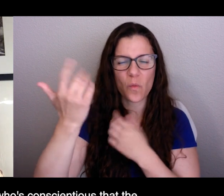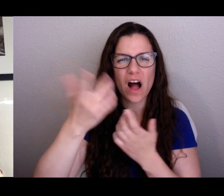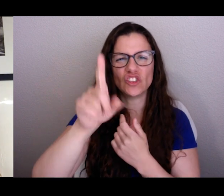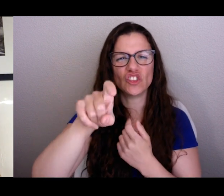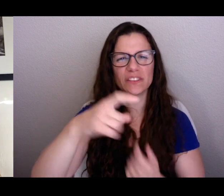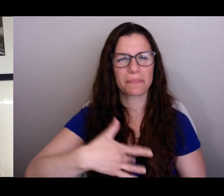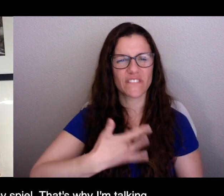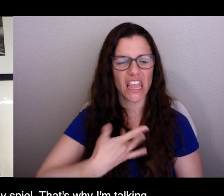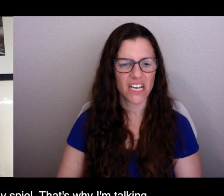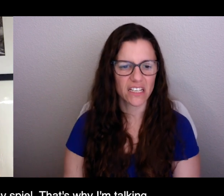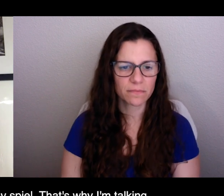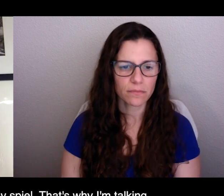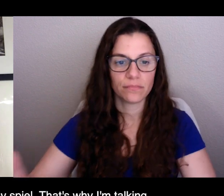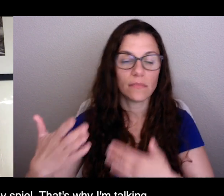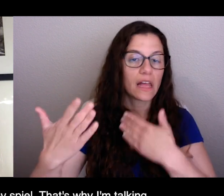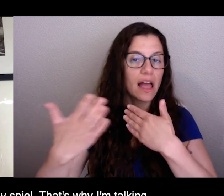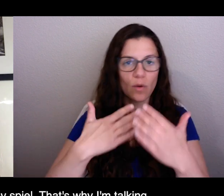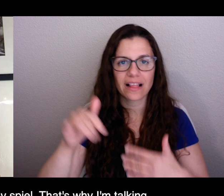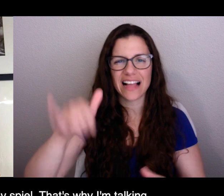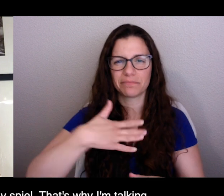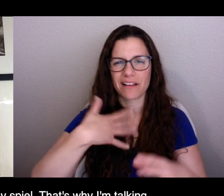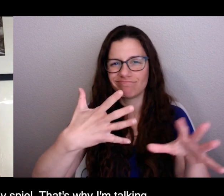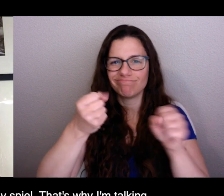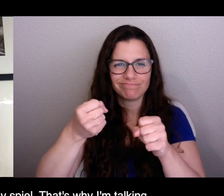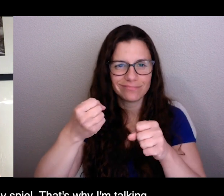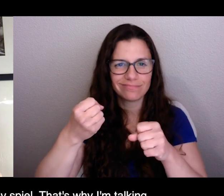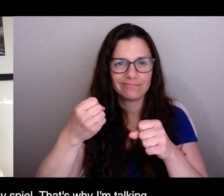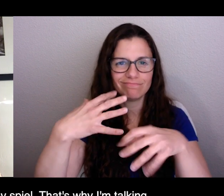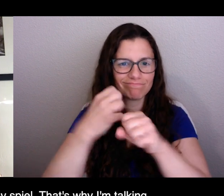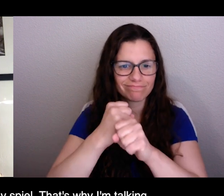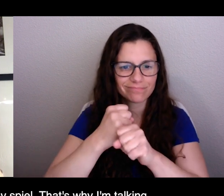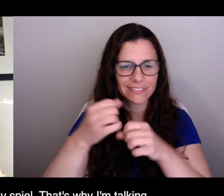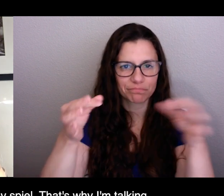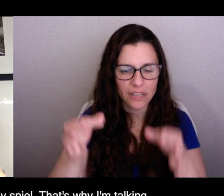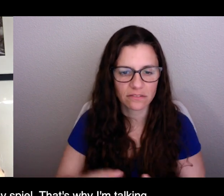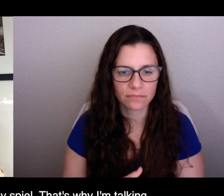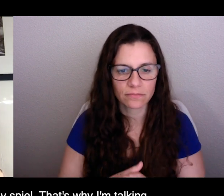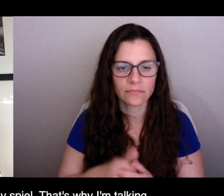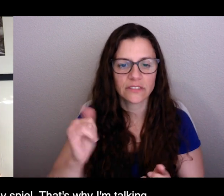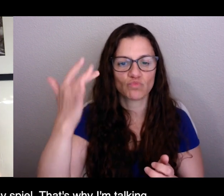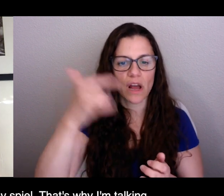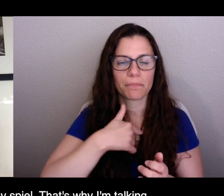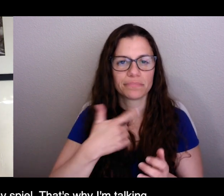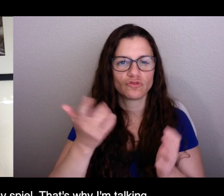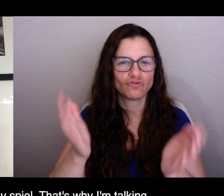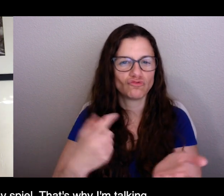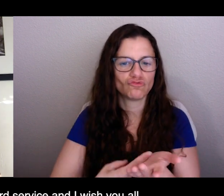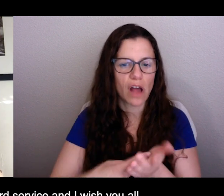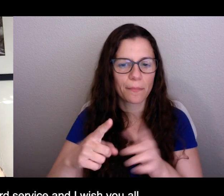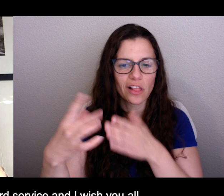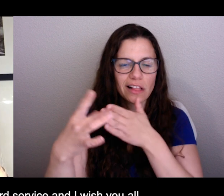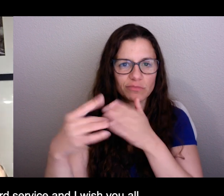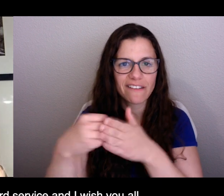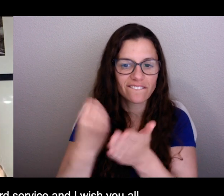be feeling. So anyway, that's my spiel. That's why I'm talking about leadership in fundraising as an